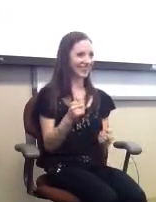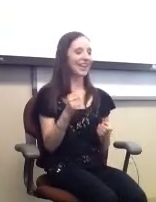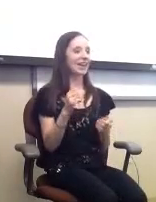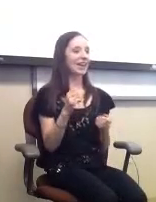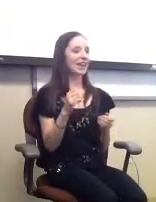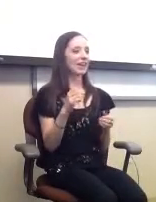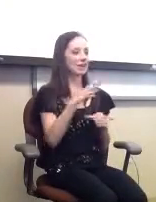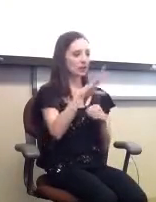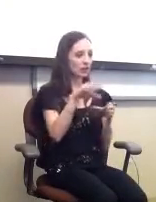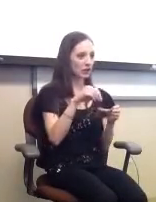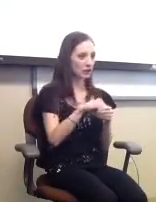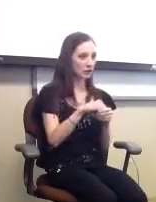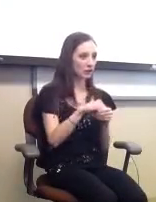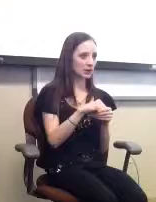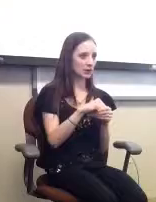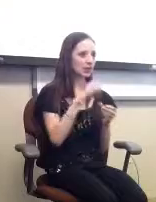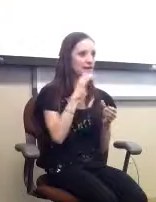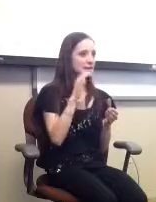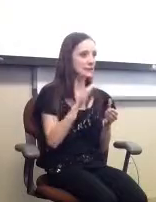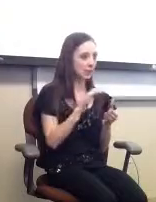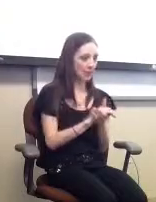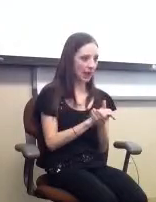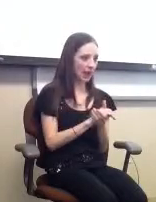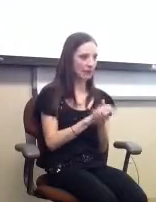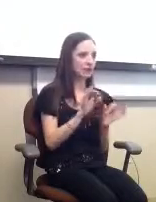everyone, is from exempted sources. What are our exempted sources?